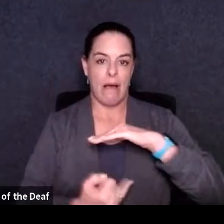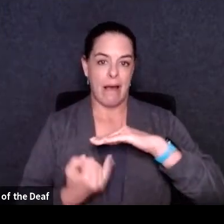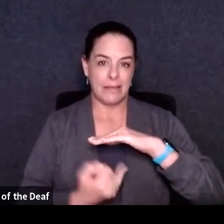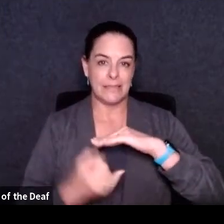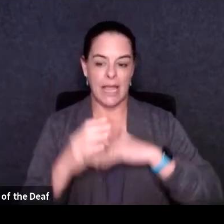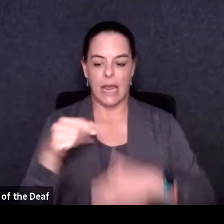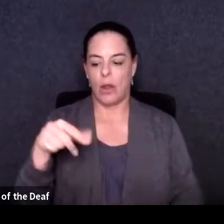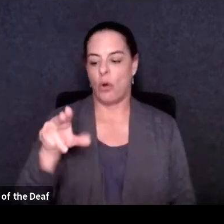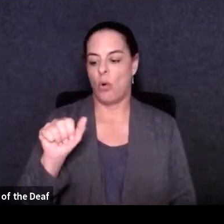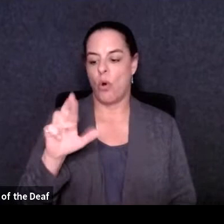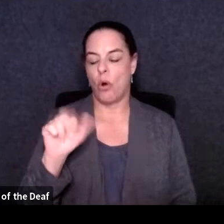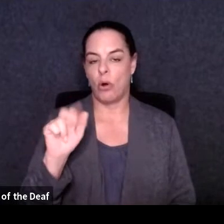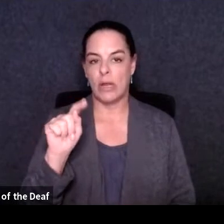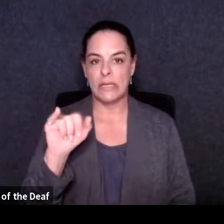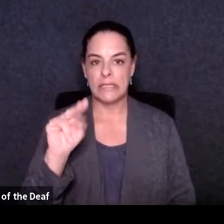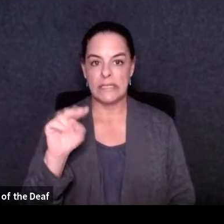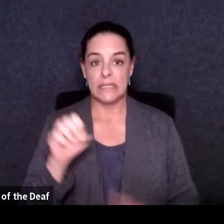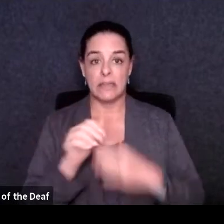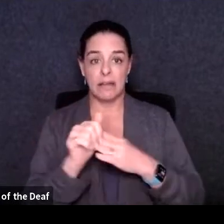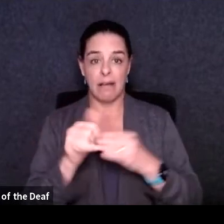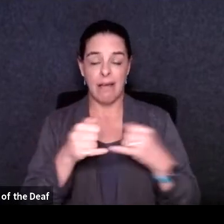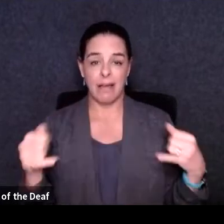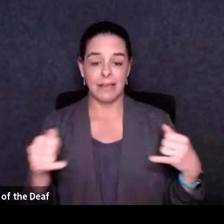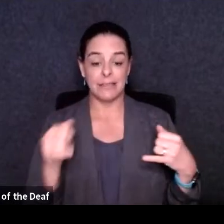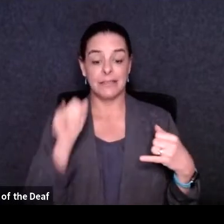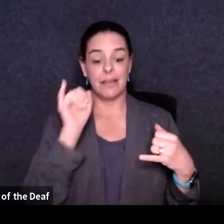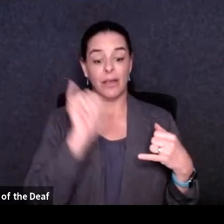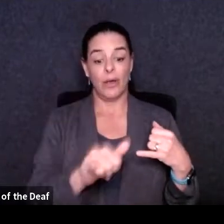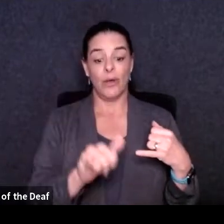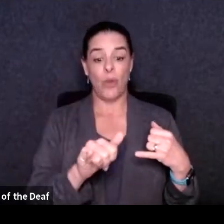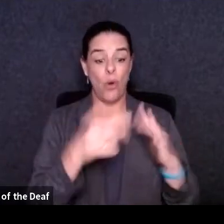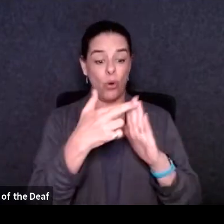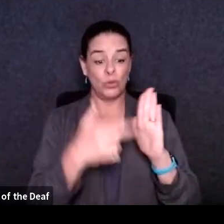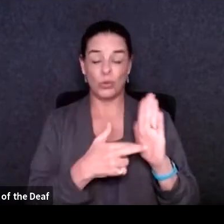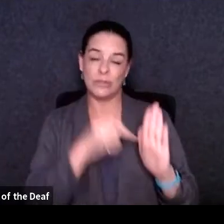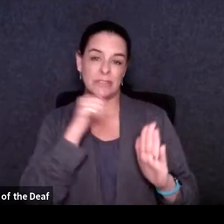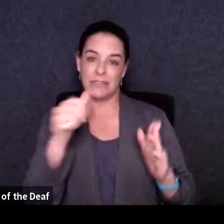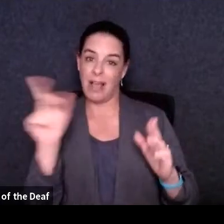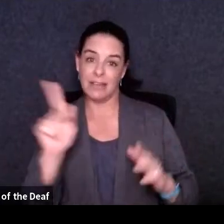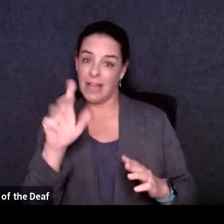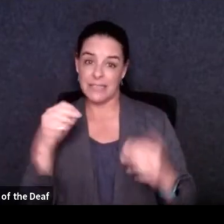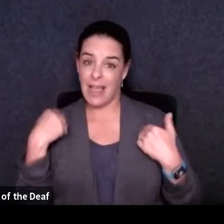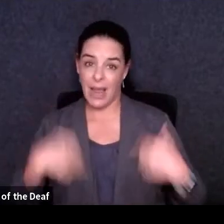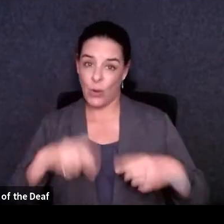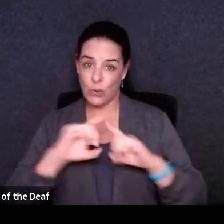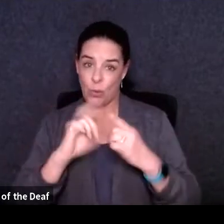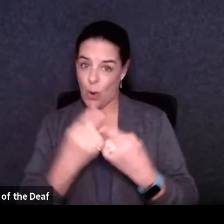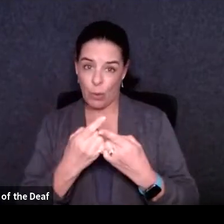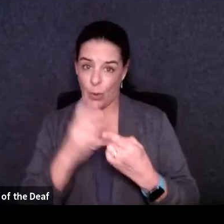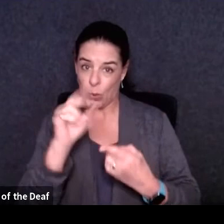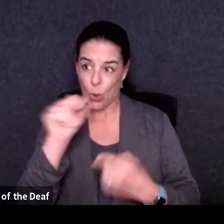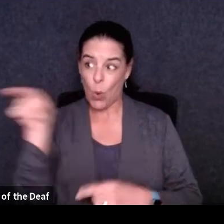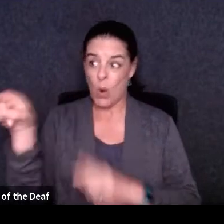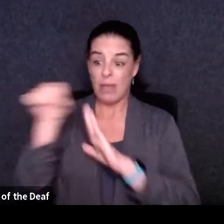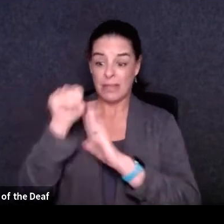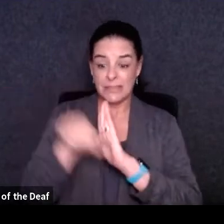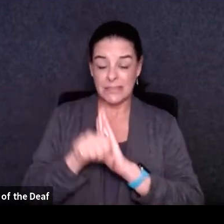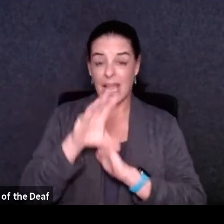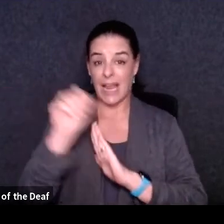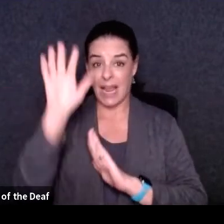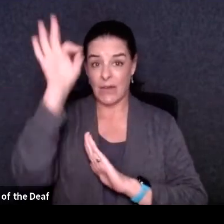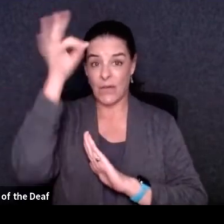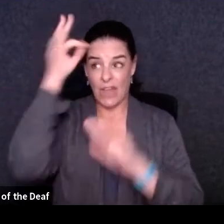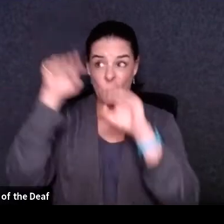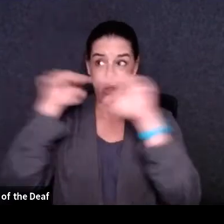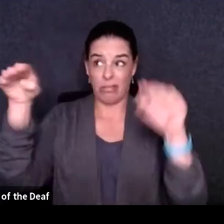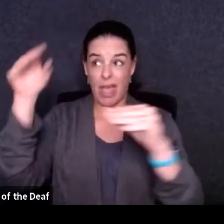quarantine guidelines. These guidelines are not Knox County Health Department guidelines. They are coming from the state and federal level